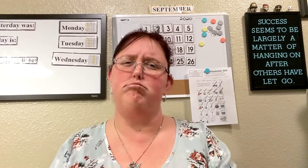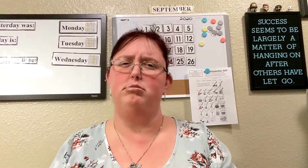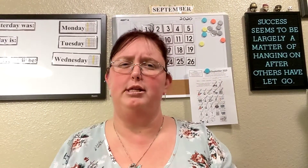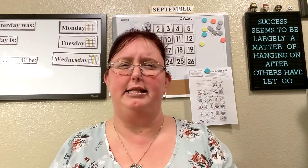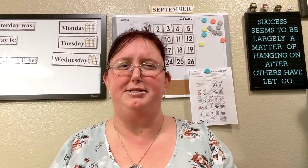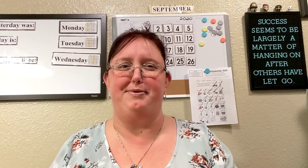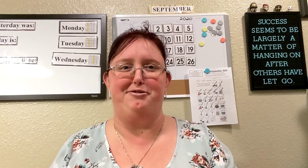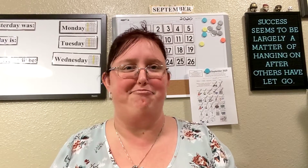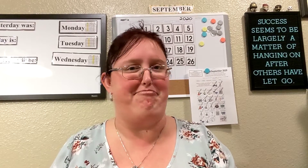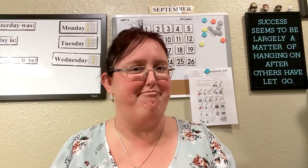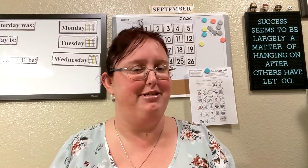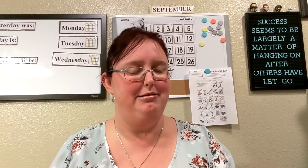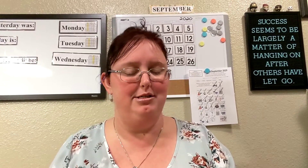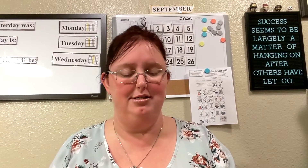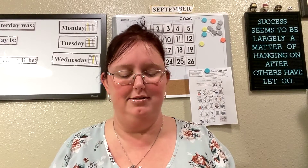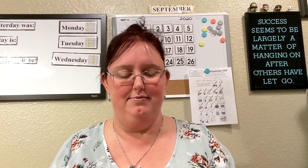I think that's funny.